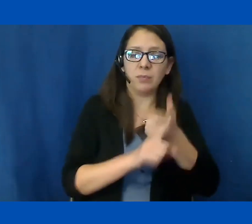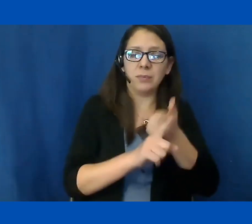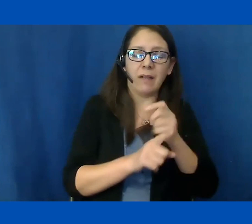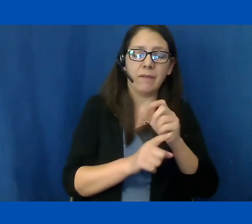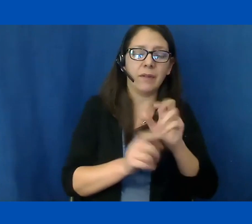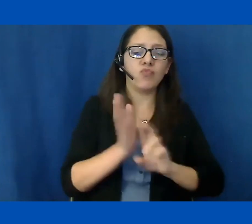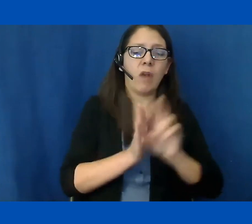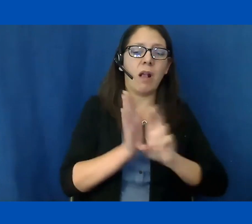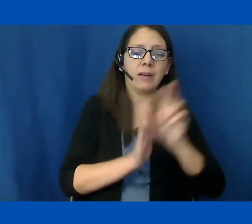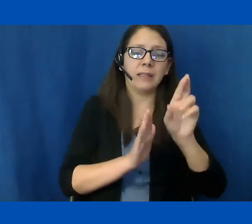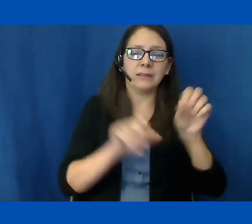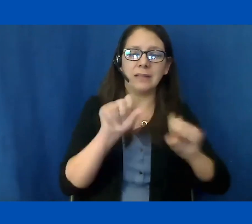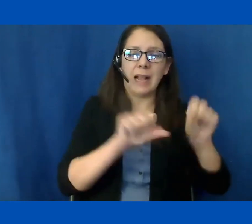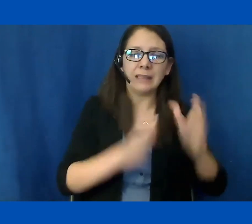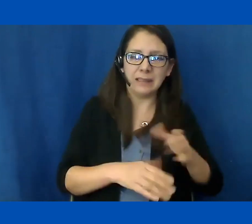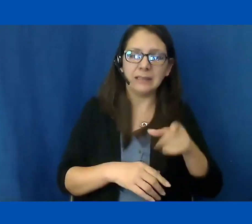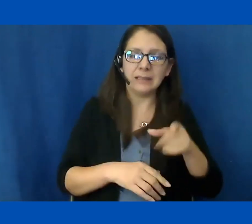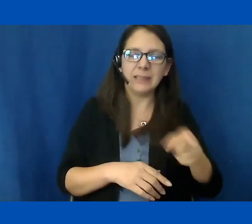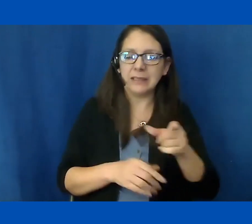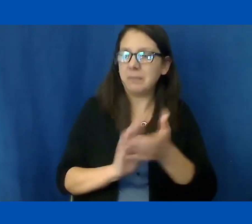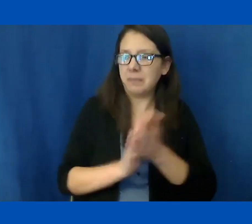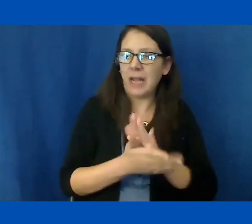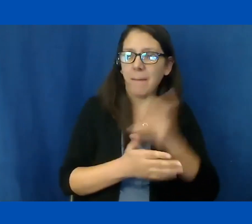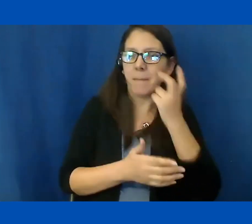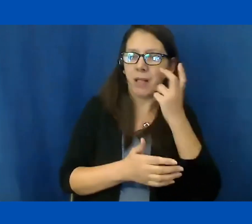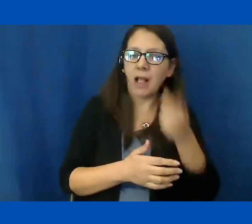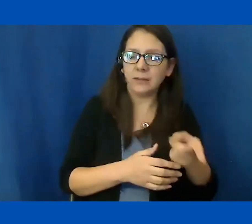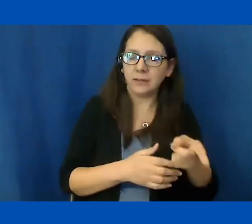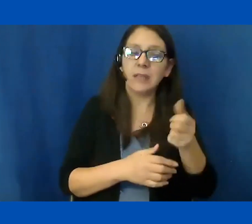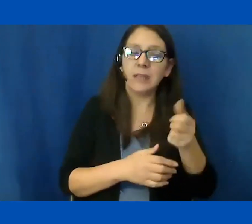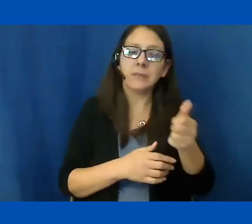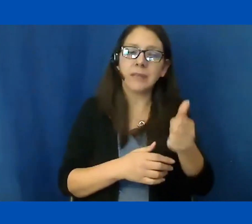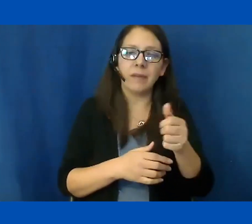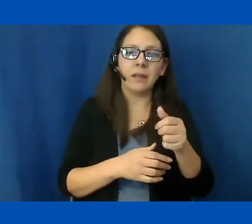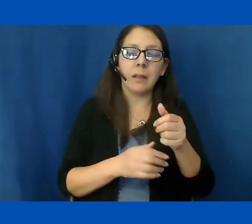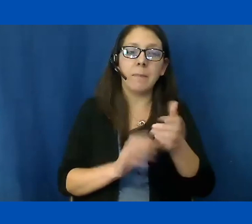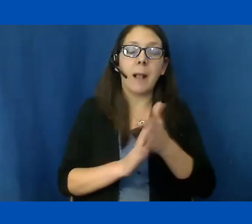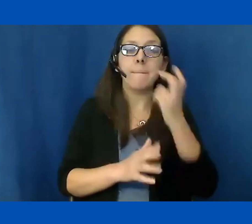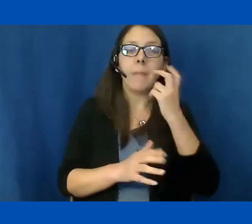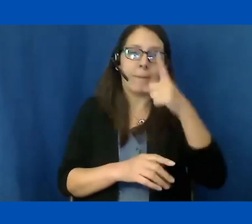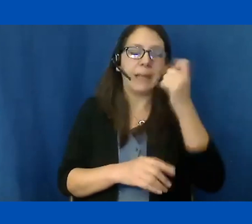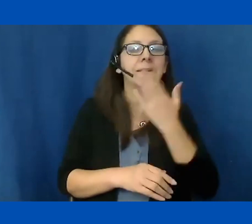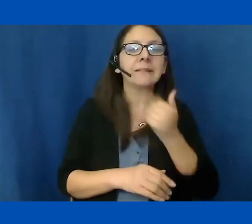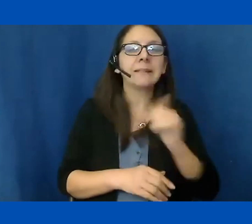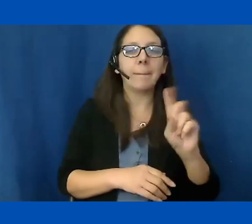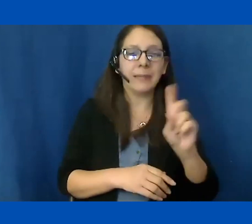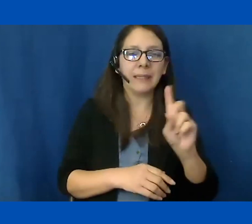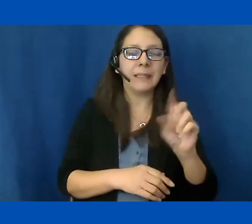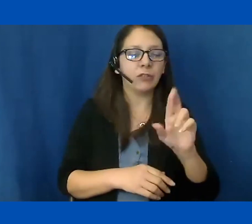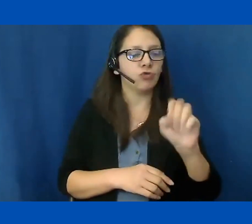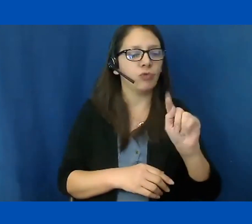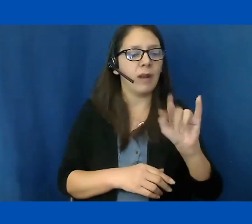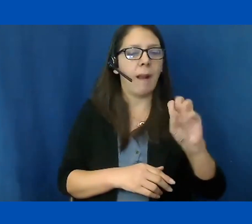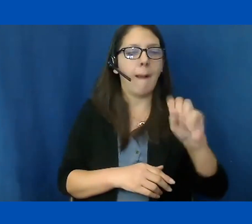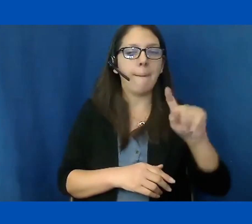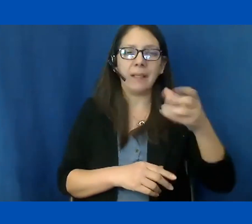diabetic retinopathy, and he called me and said, how am I going to do my job? And I said, I don't know, but you live close to Baltimore. Why don't you go down there and see